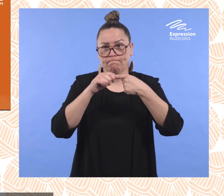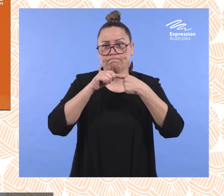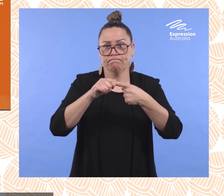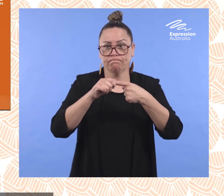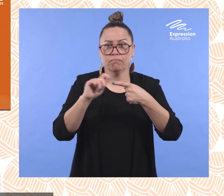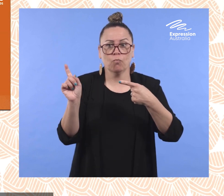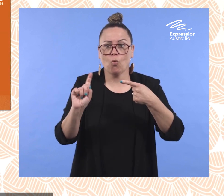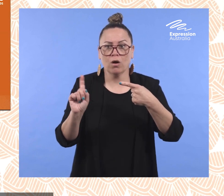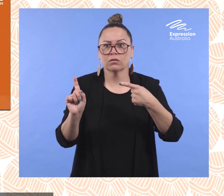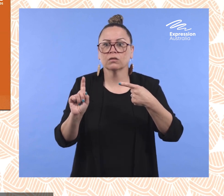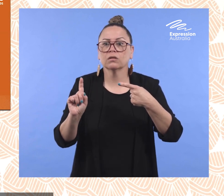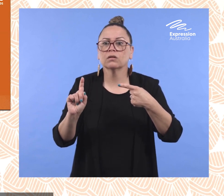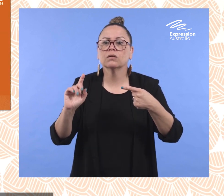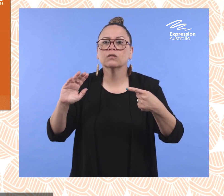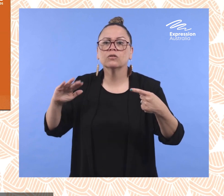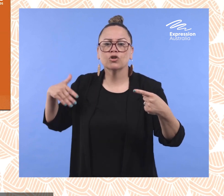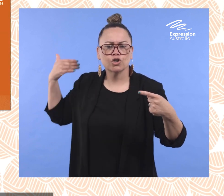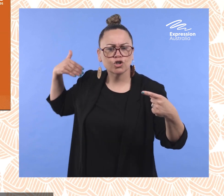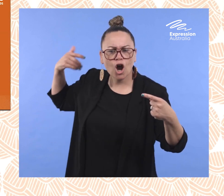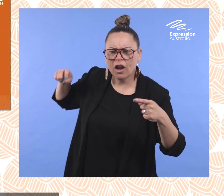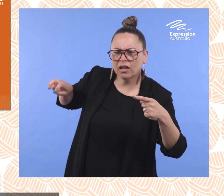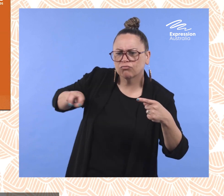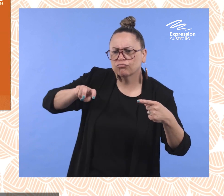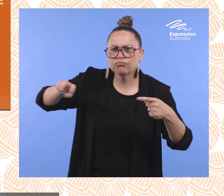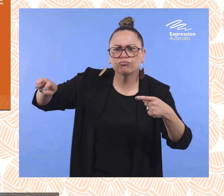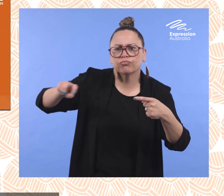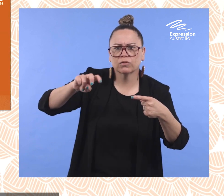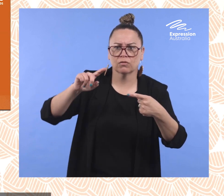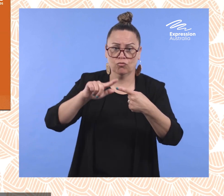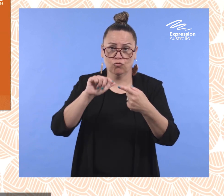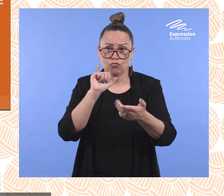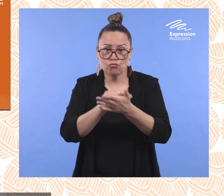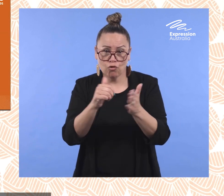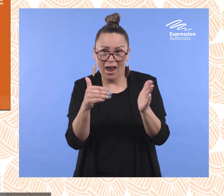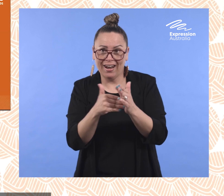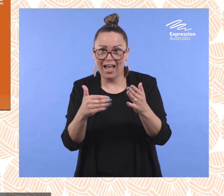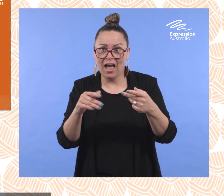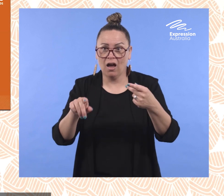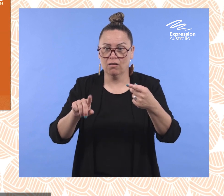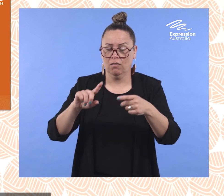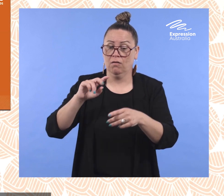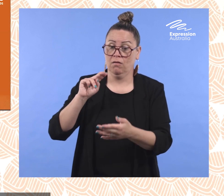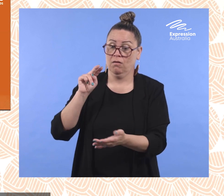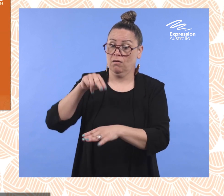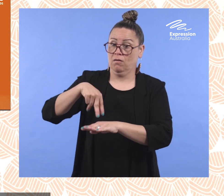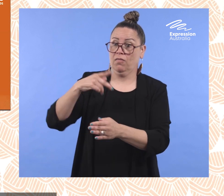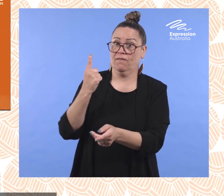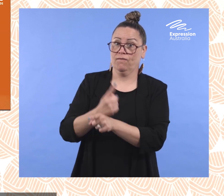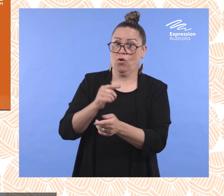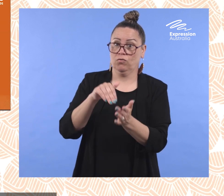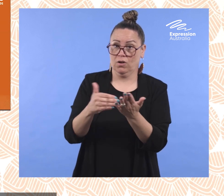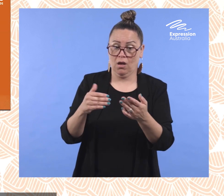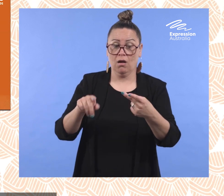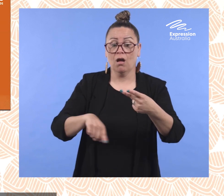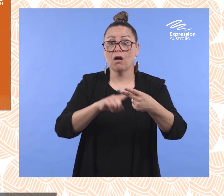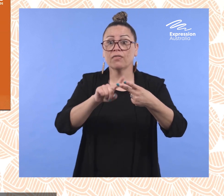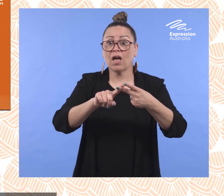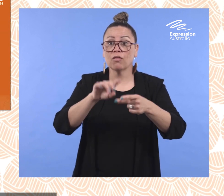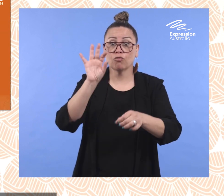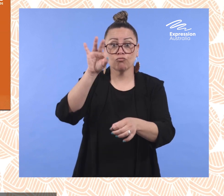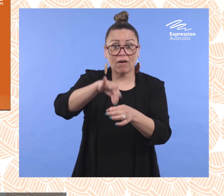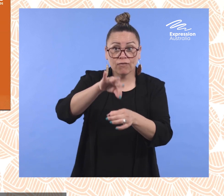about the journey to the point where we are now with the voice. We're going to talk about the